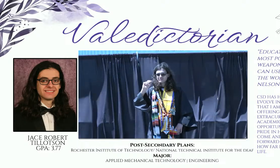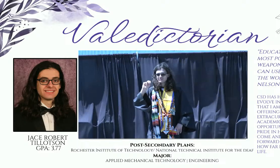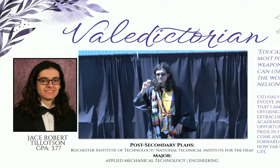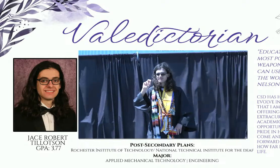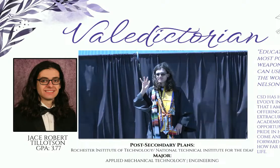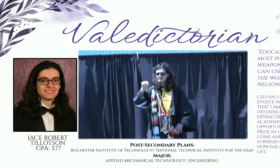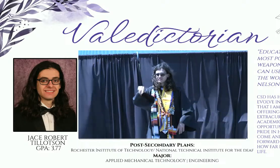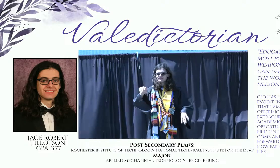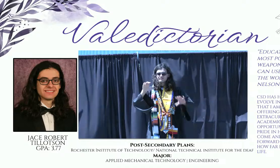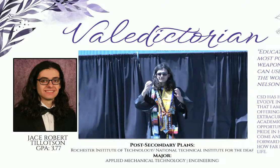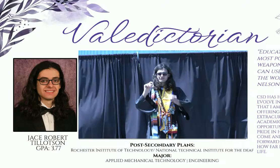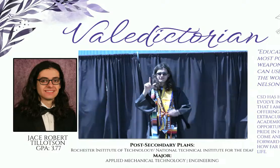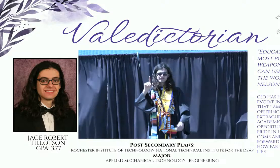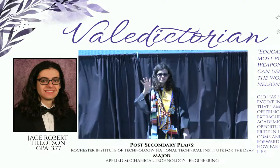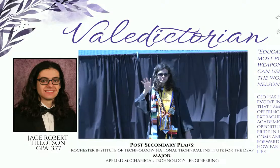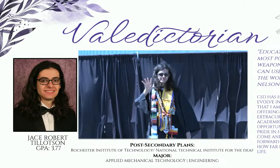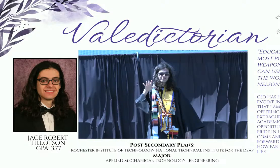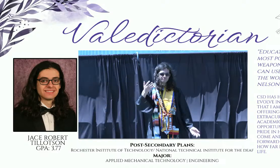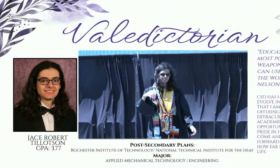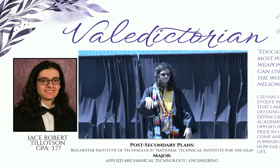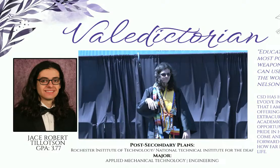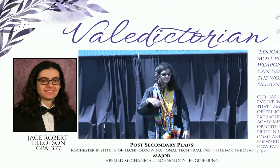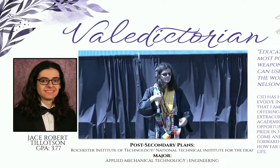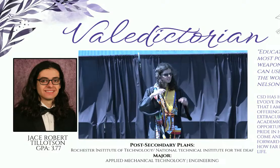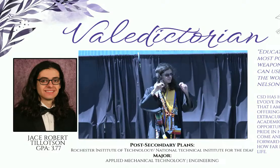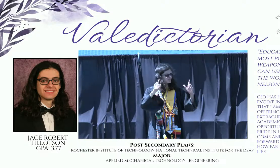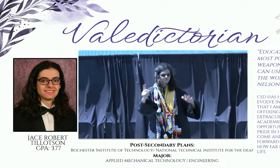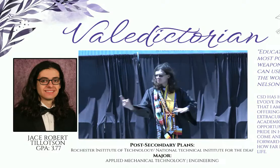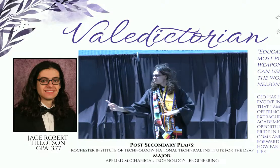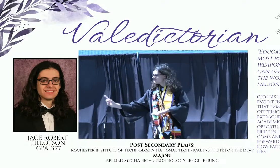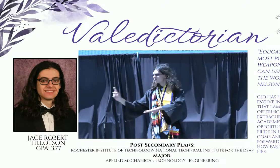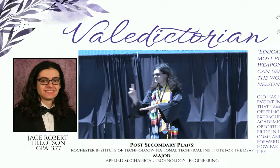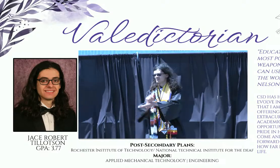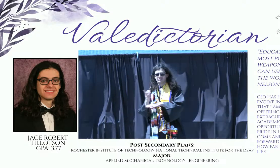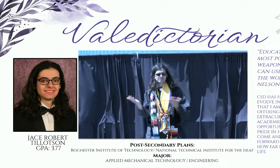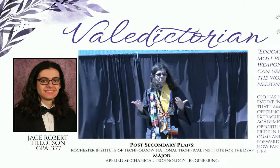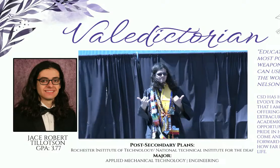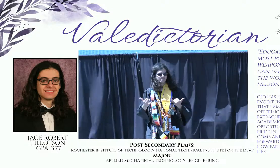and I am the valedictorian of the class of 2024.